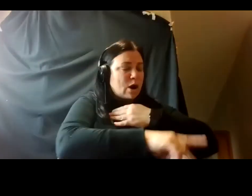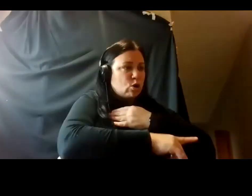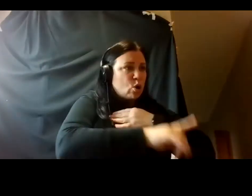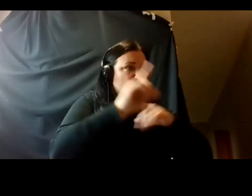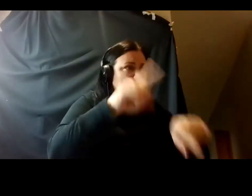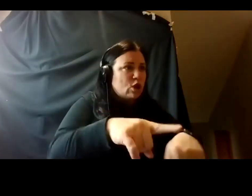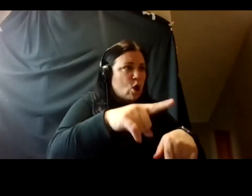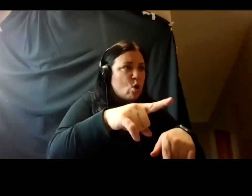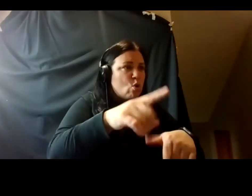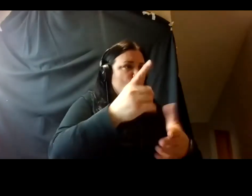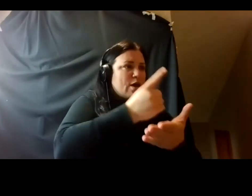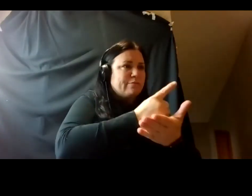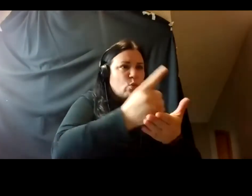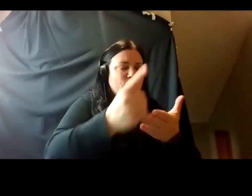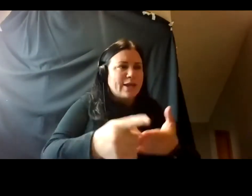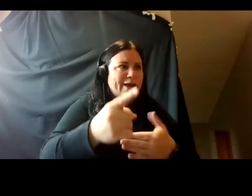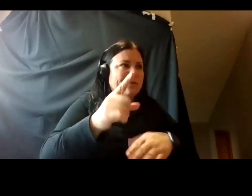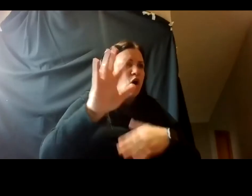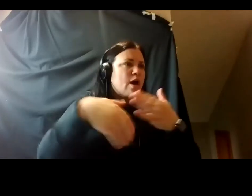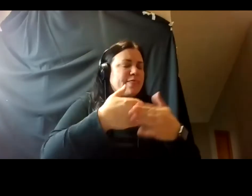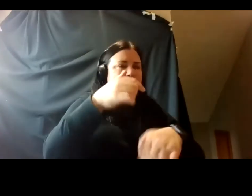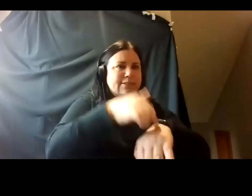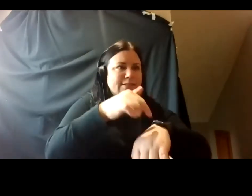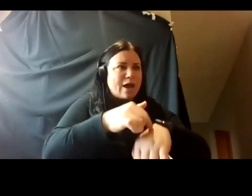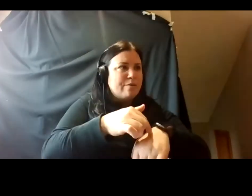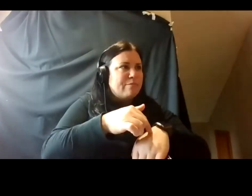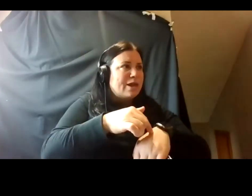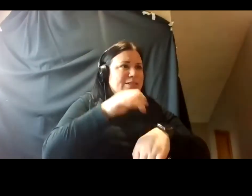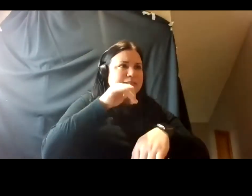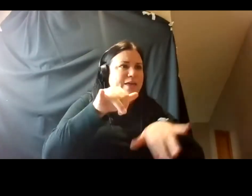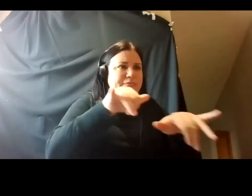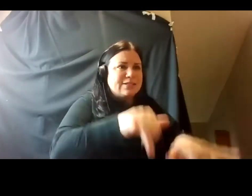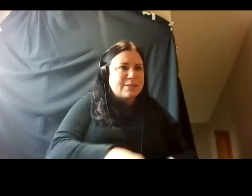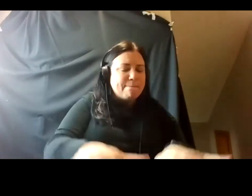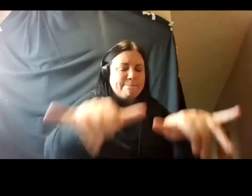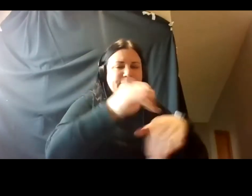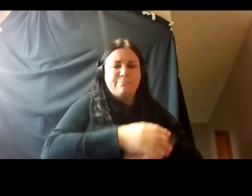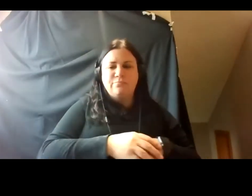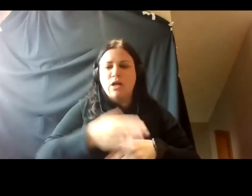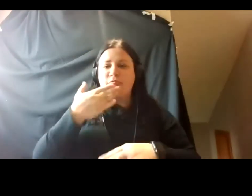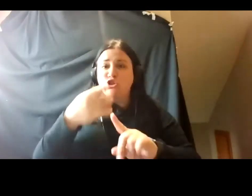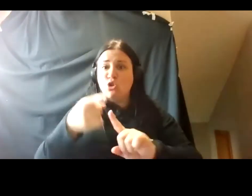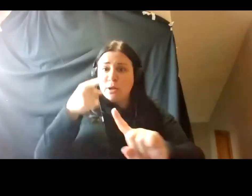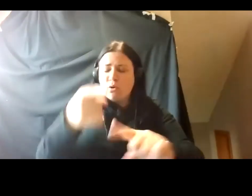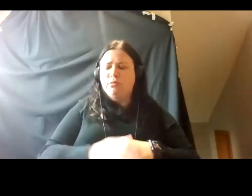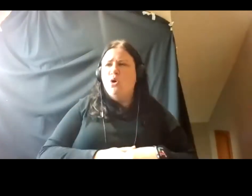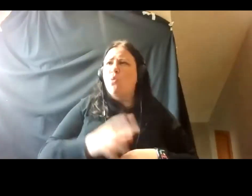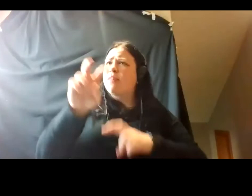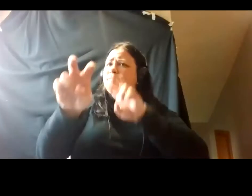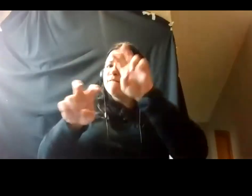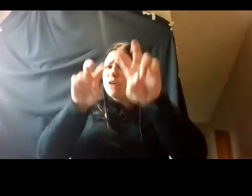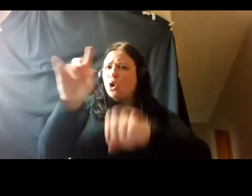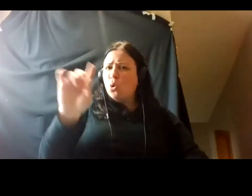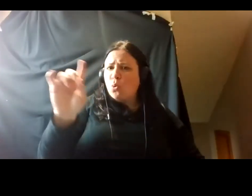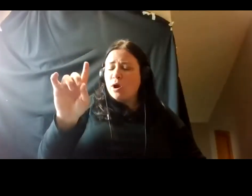and it's never there? I was like, oh yeah, my mom has, that's a pretty good point. Well, where's the fair? Where is it? She